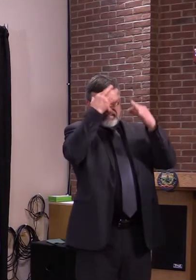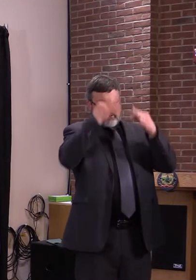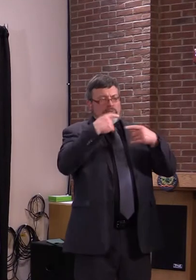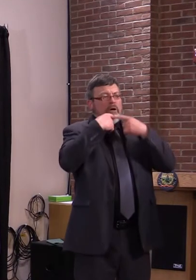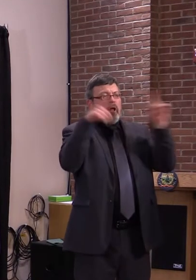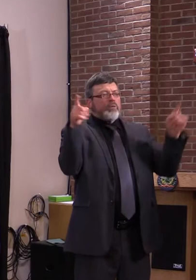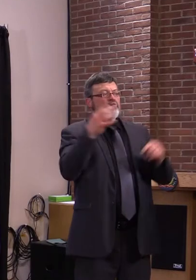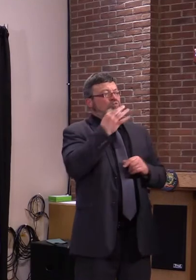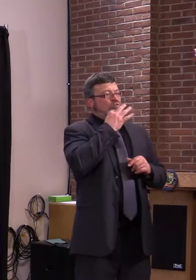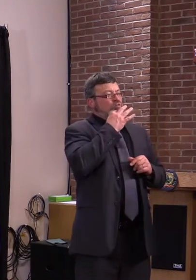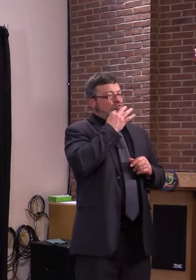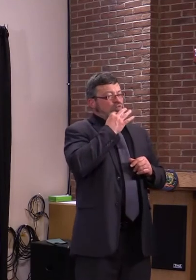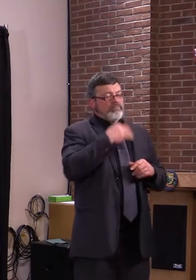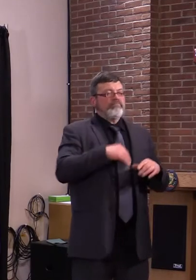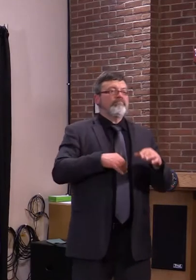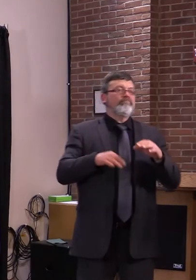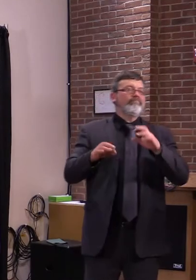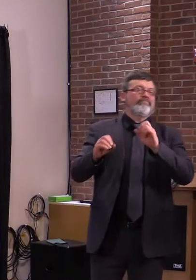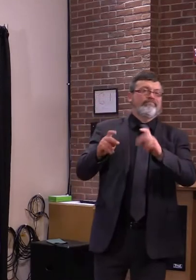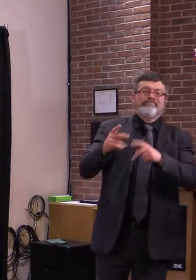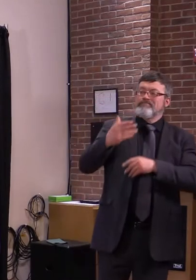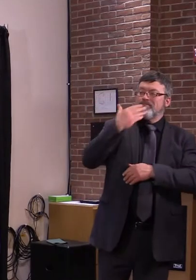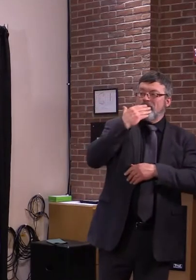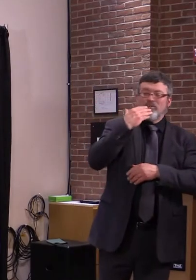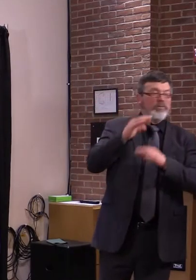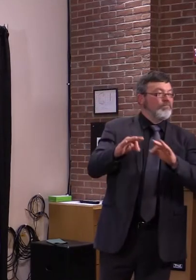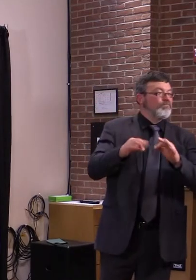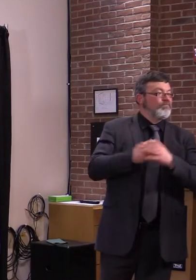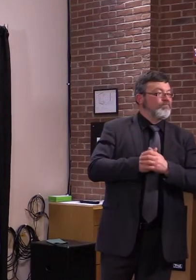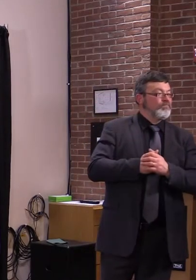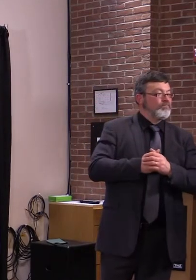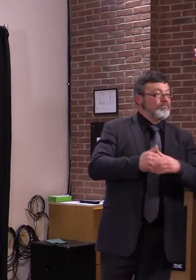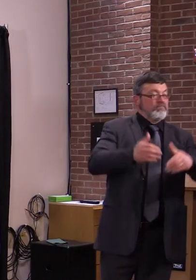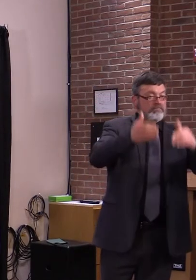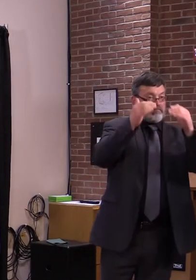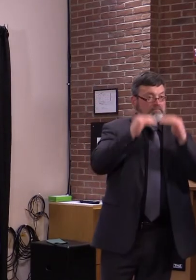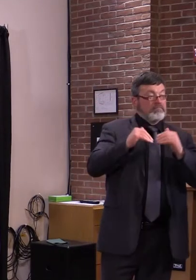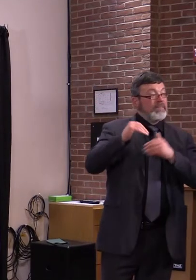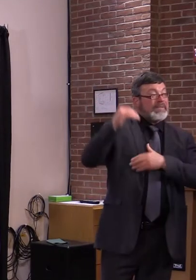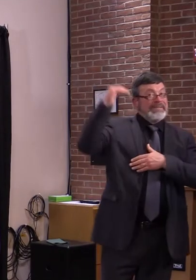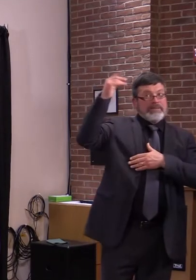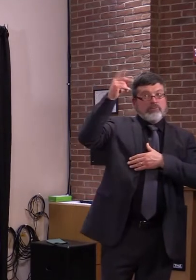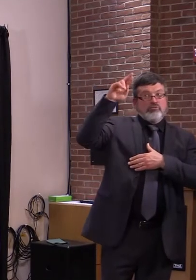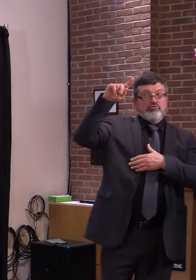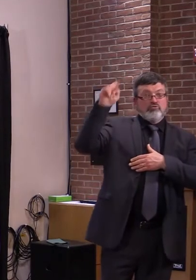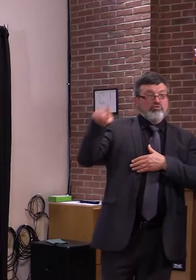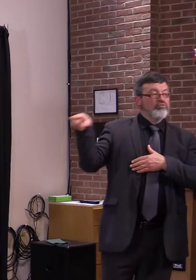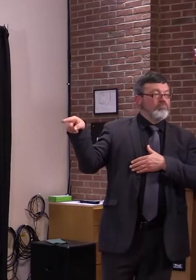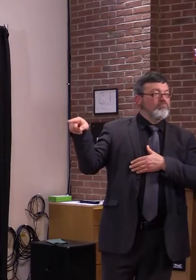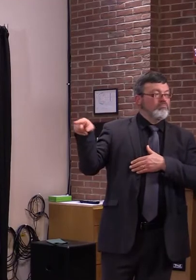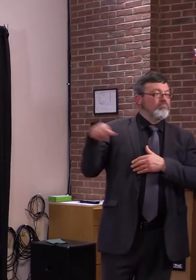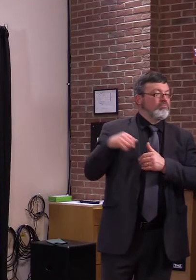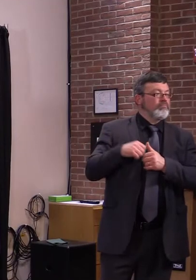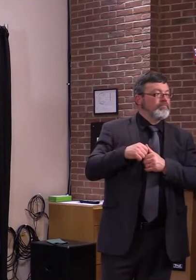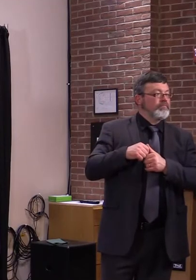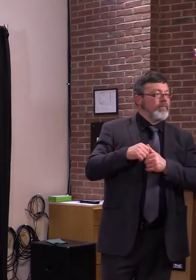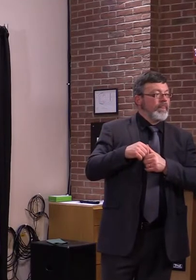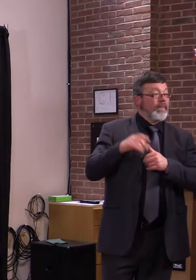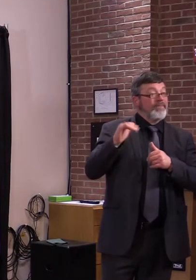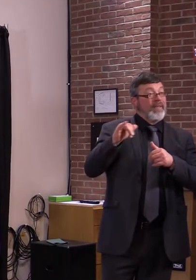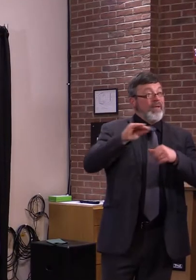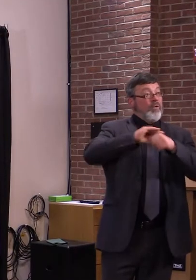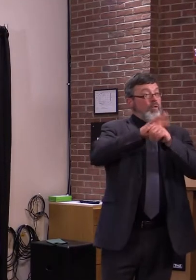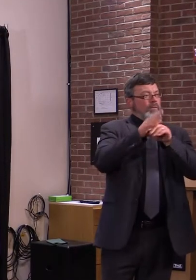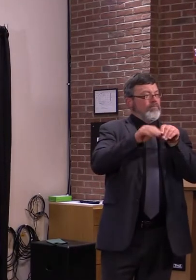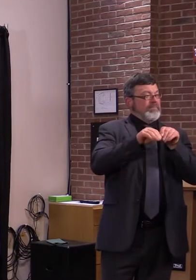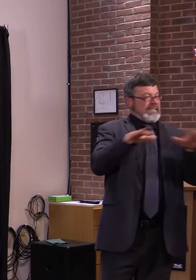Okay, fair enough. And secondly, I have a question for Dr. Levine about the switch from pandemic, and he didn't use